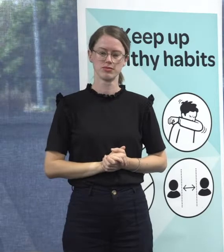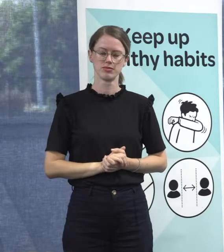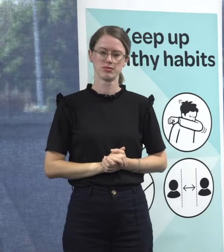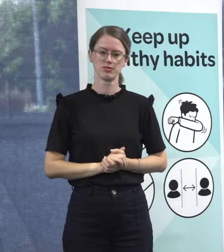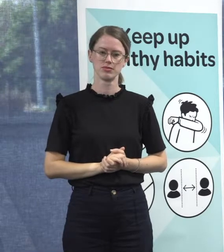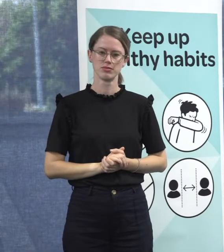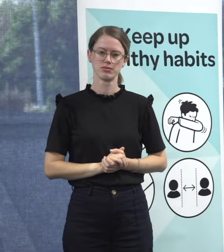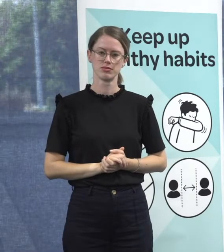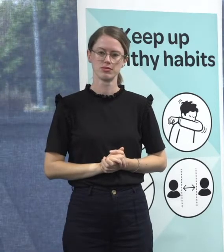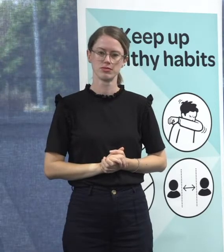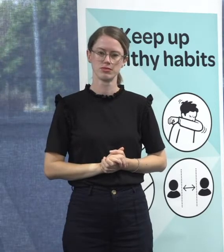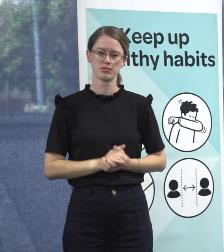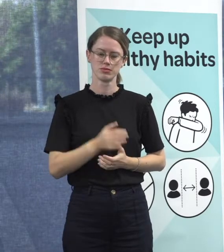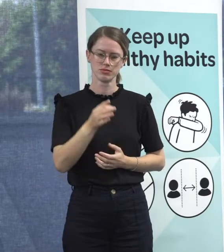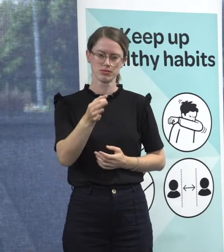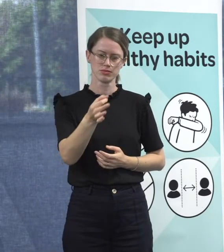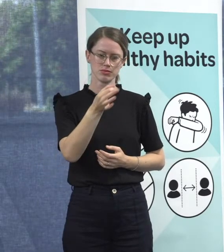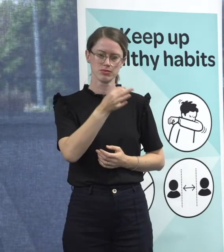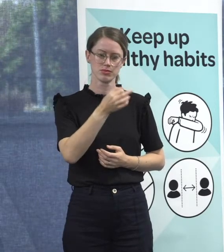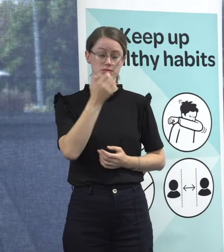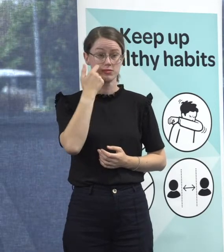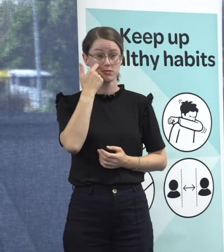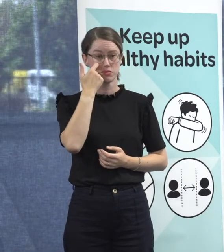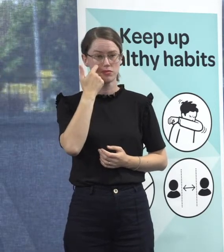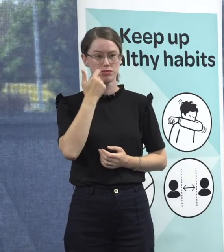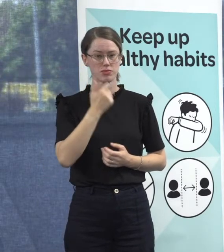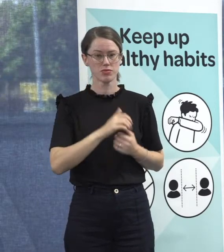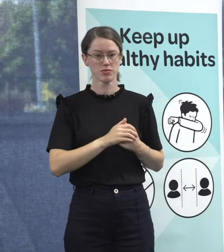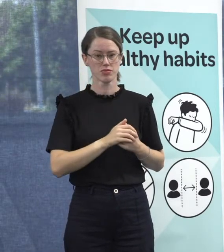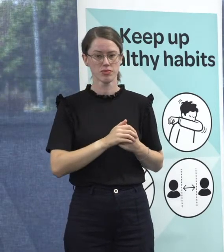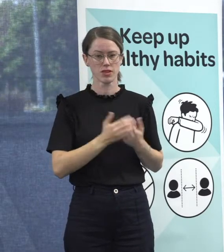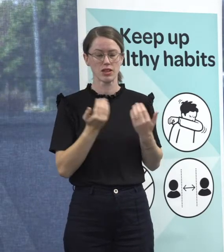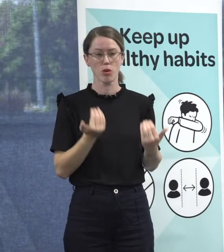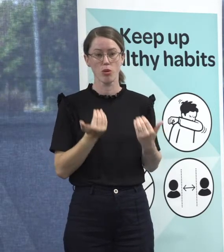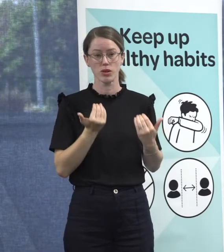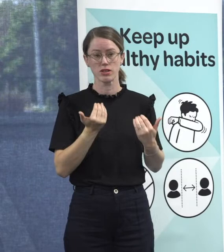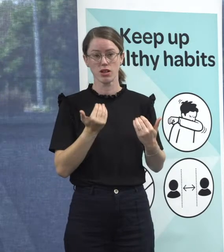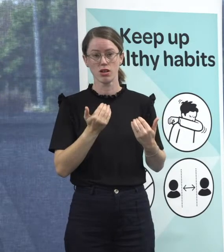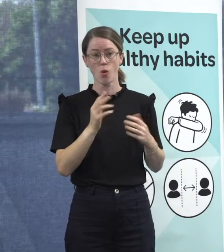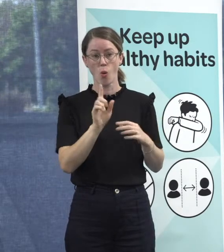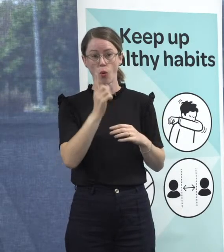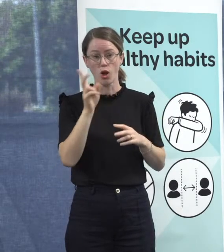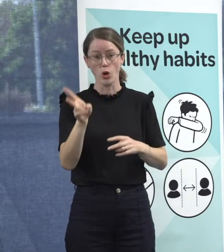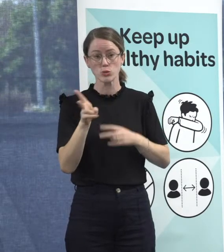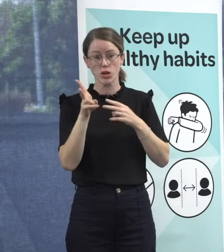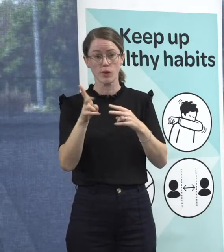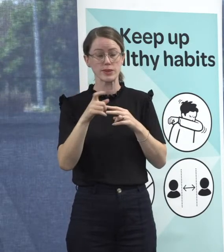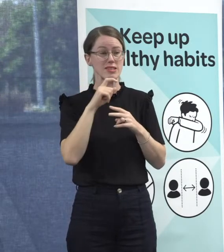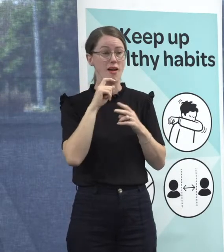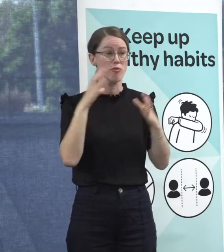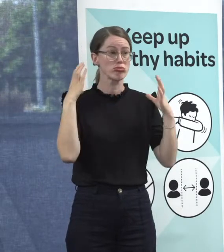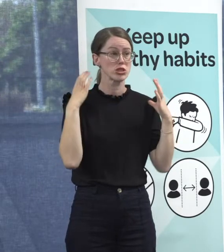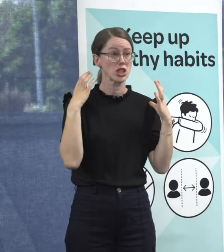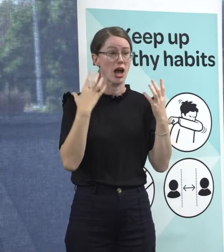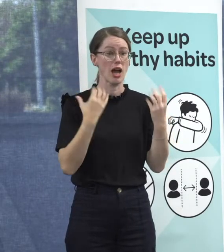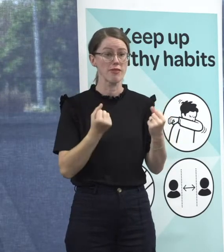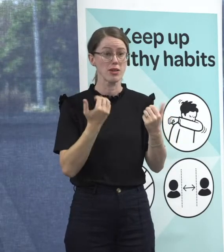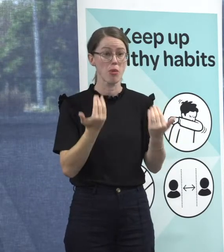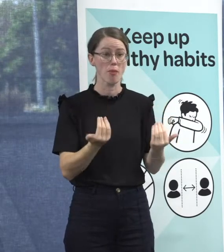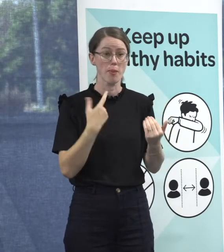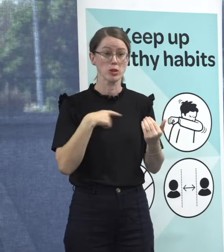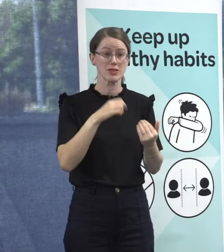or are you aware of any kind of staffing issues at present in the Auckland hospitals due to